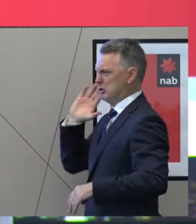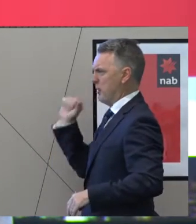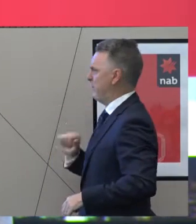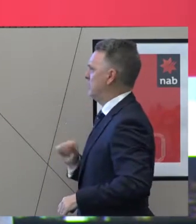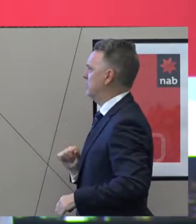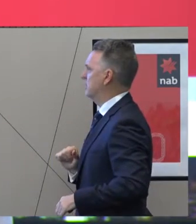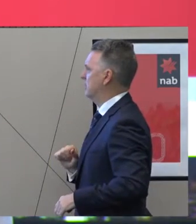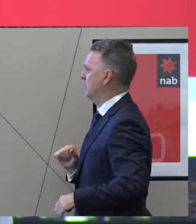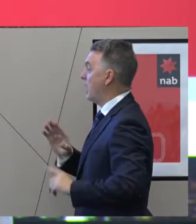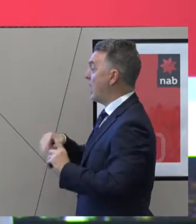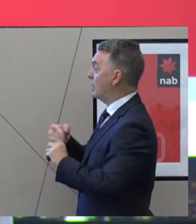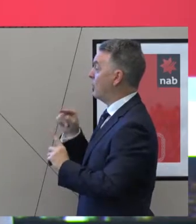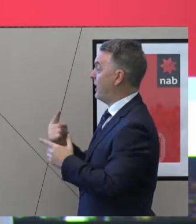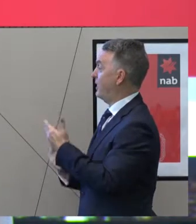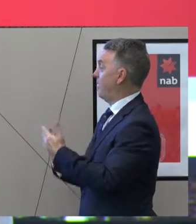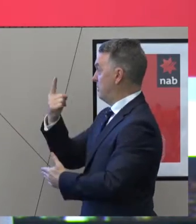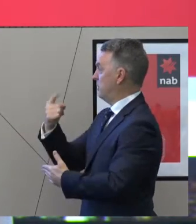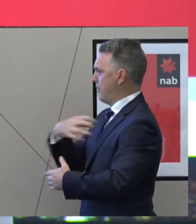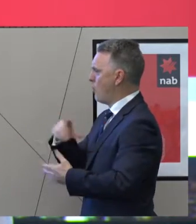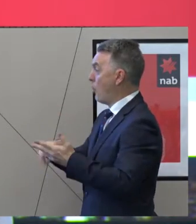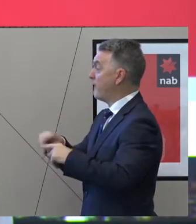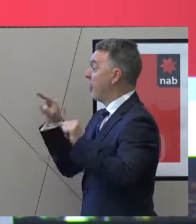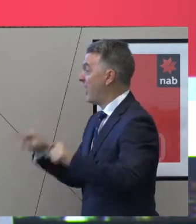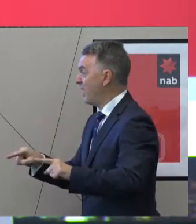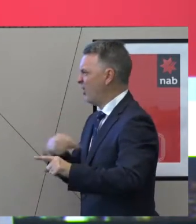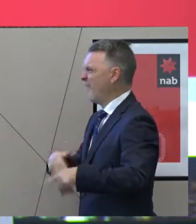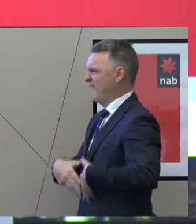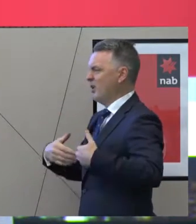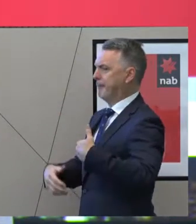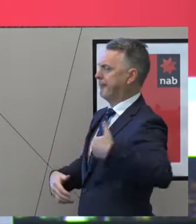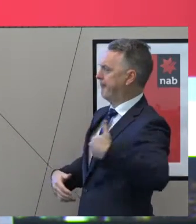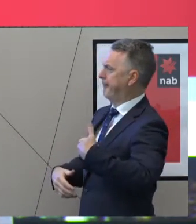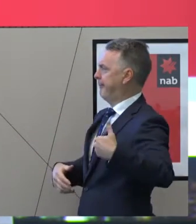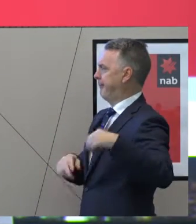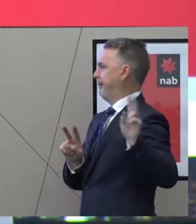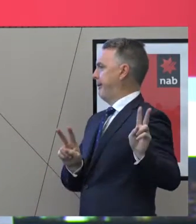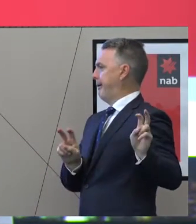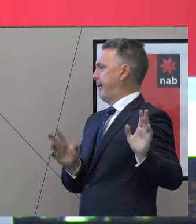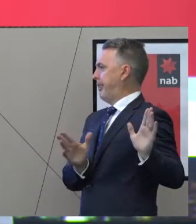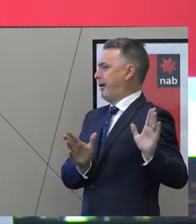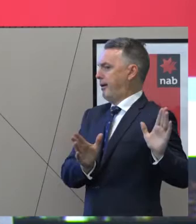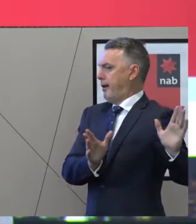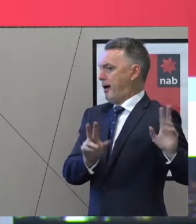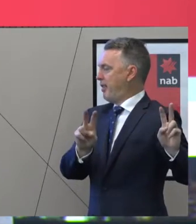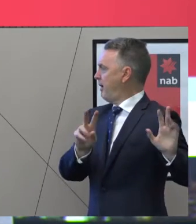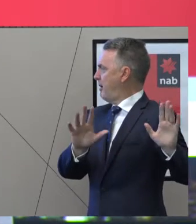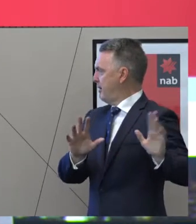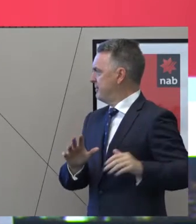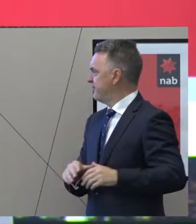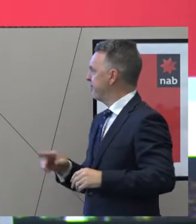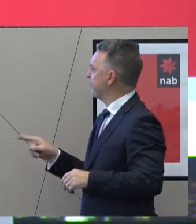until we do that, more of that, I do think we'll be on the side, we'll have this little niche where we're over here. So some